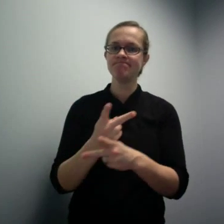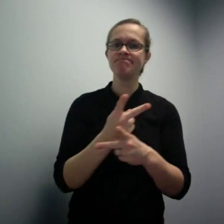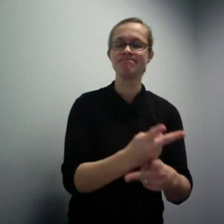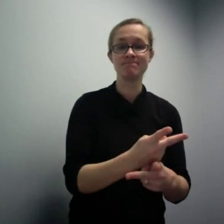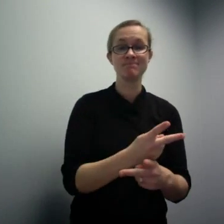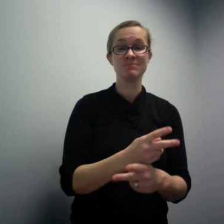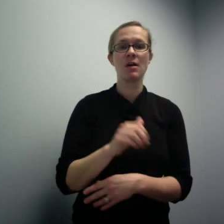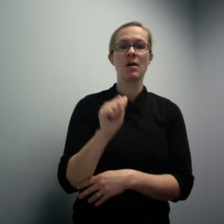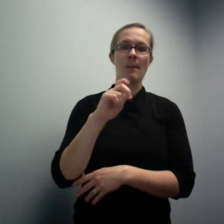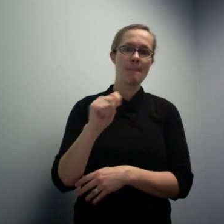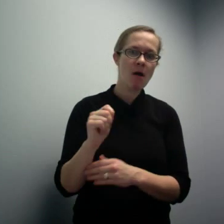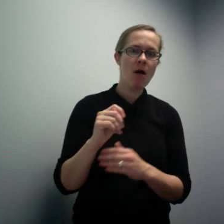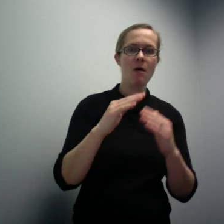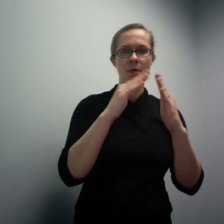apartment.